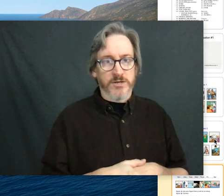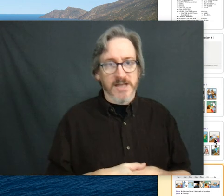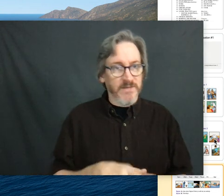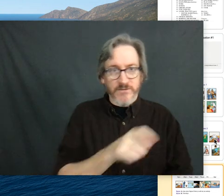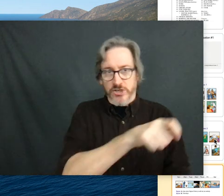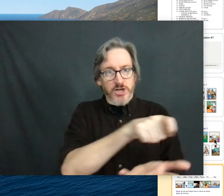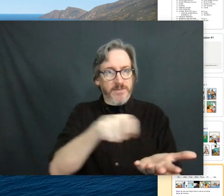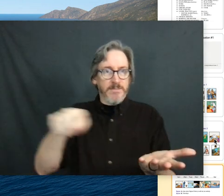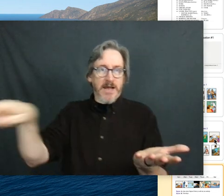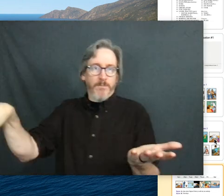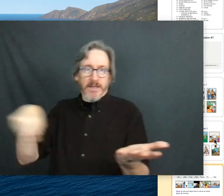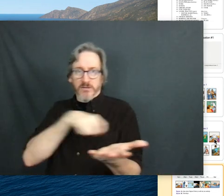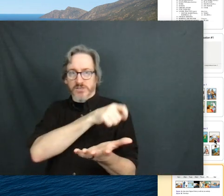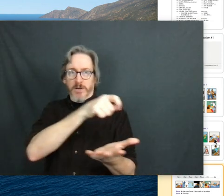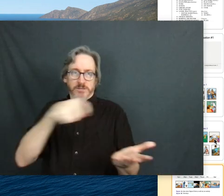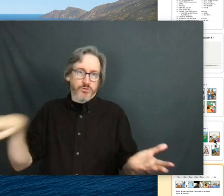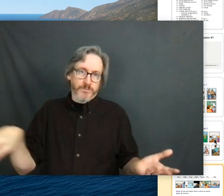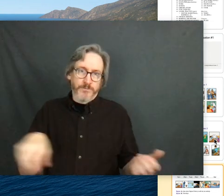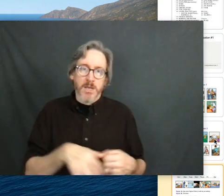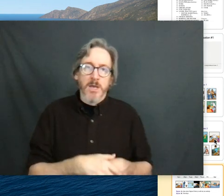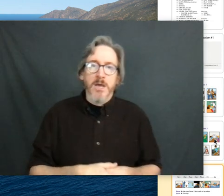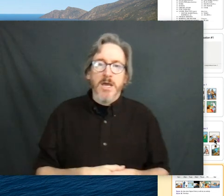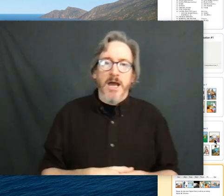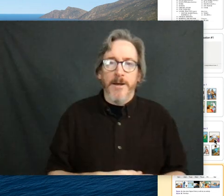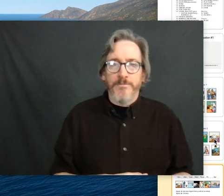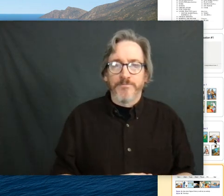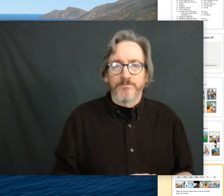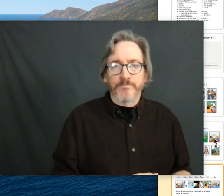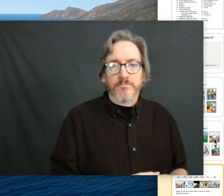work for yourself. Even just jot them down, make little squares.